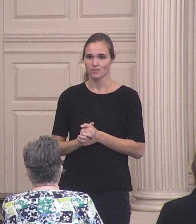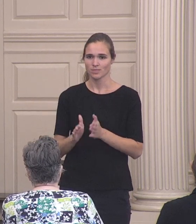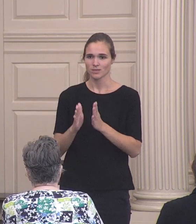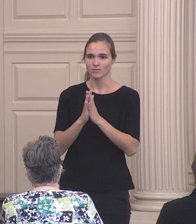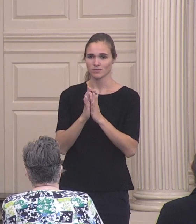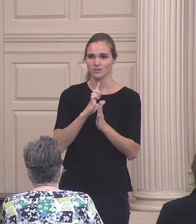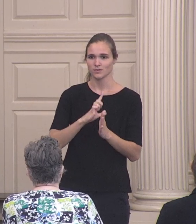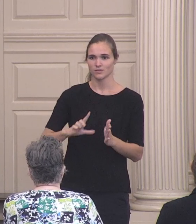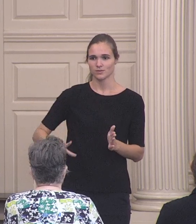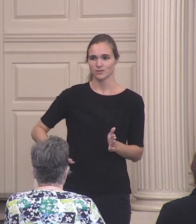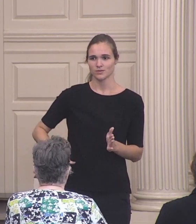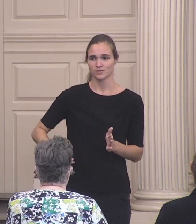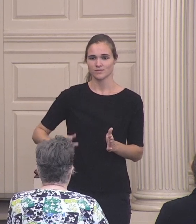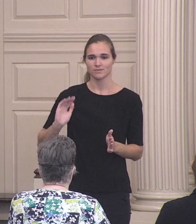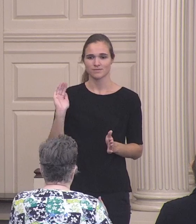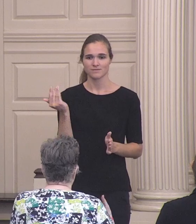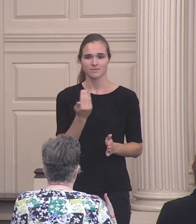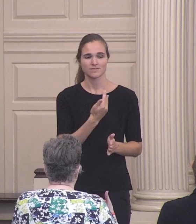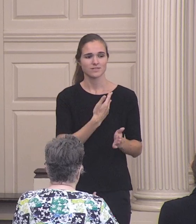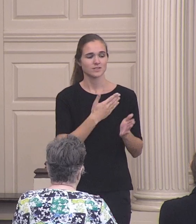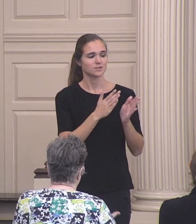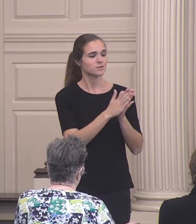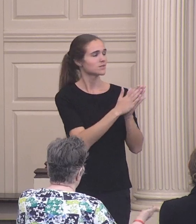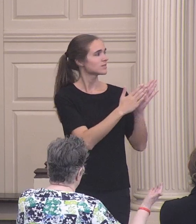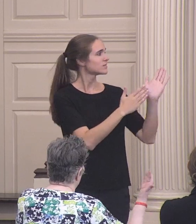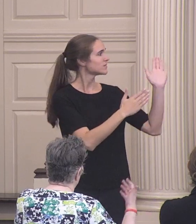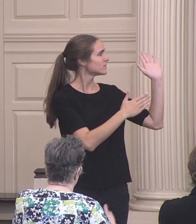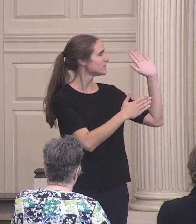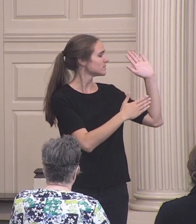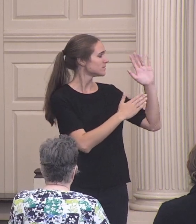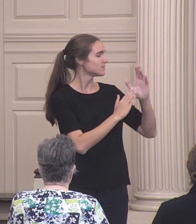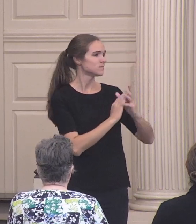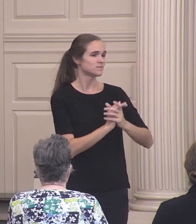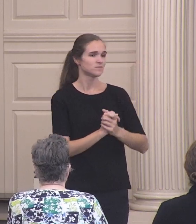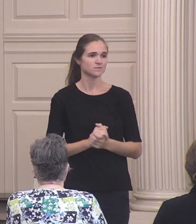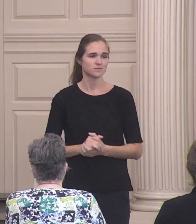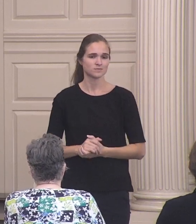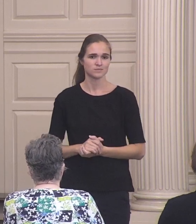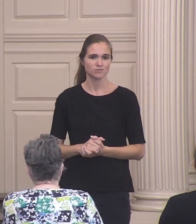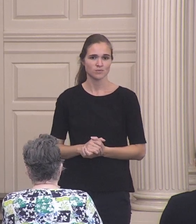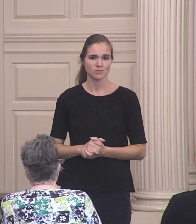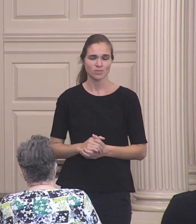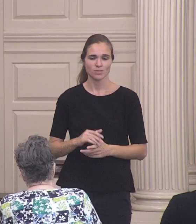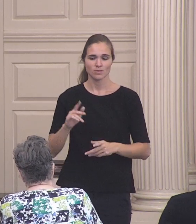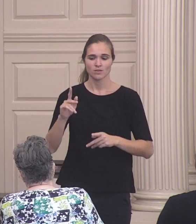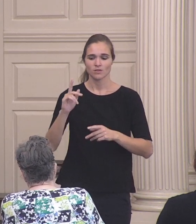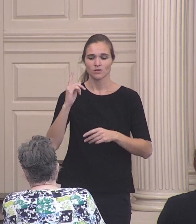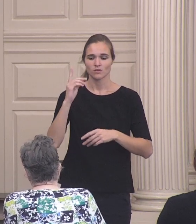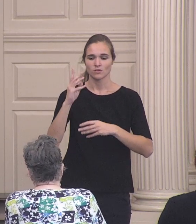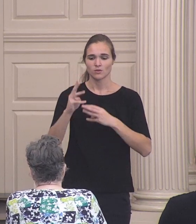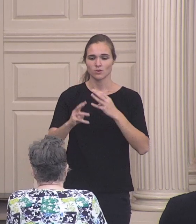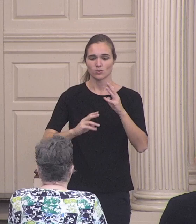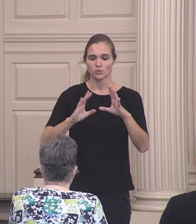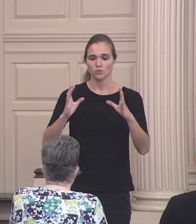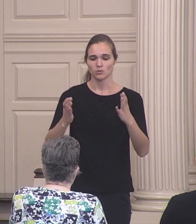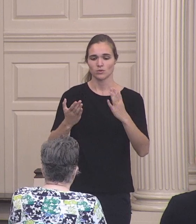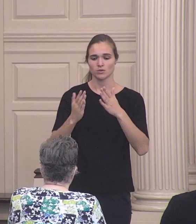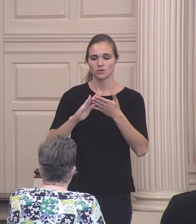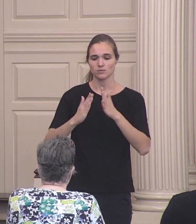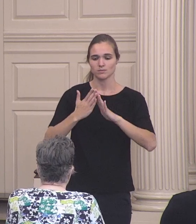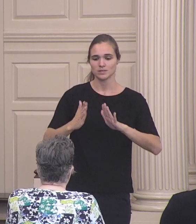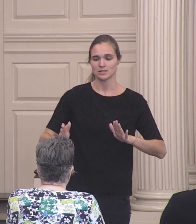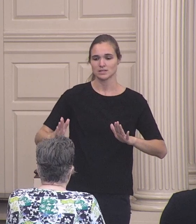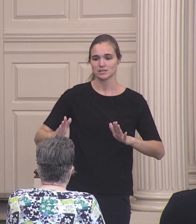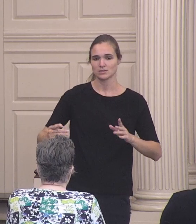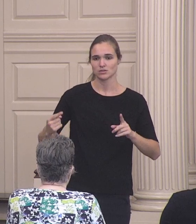We pray to the Lord. Lord, hear our prayer. For world peace, especially conflicts